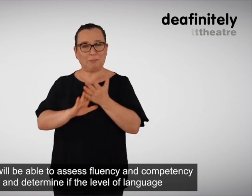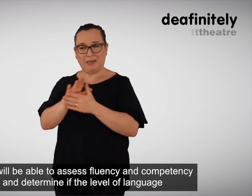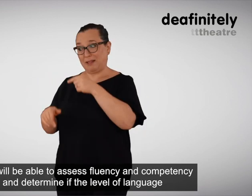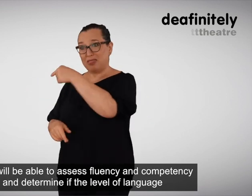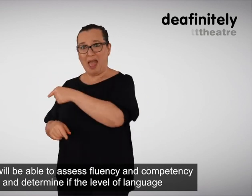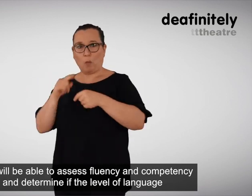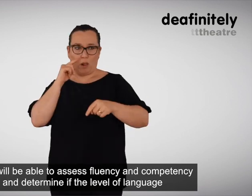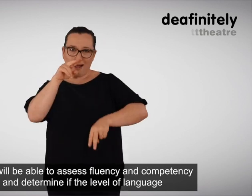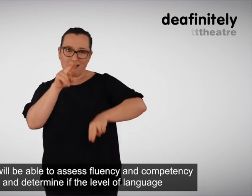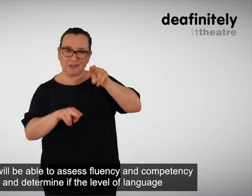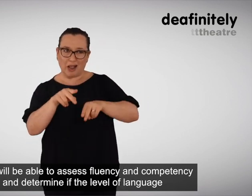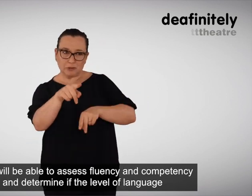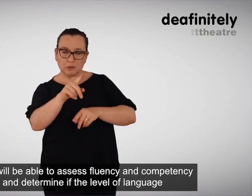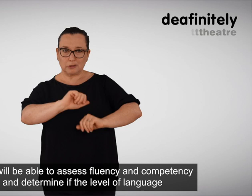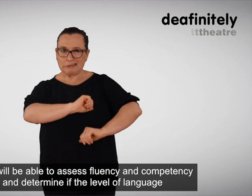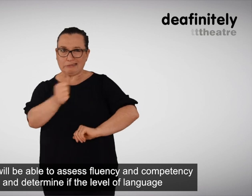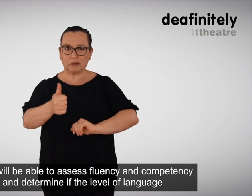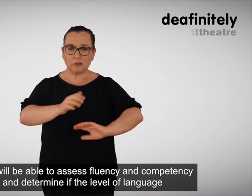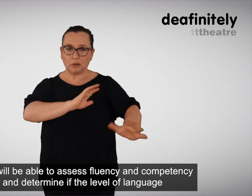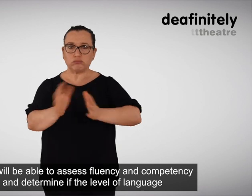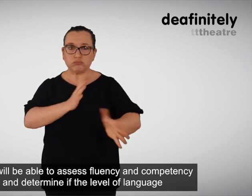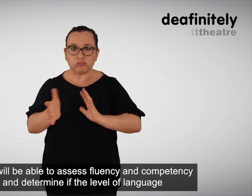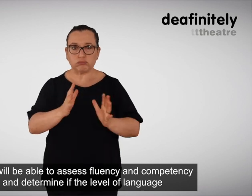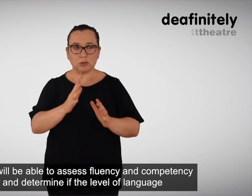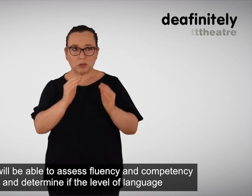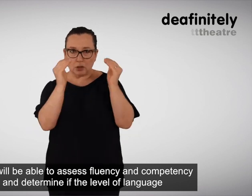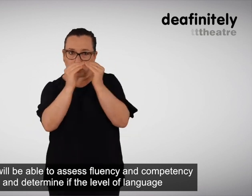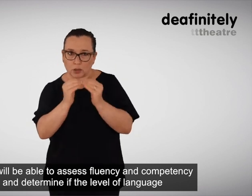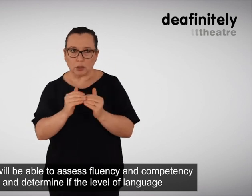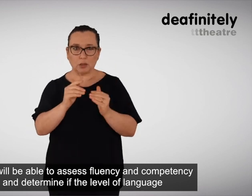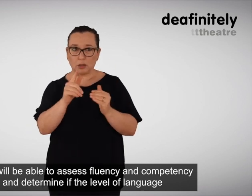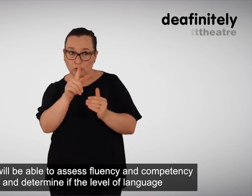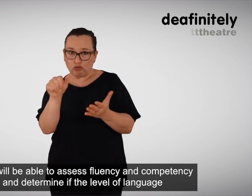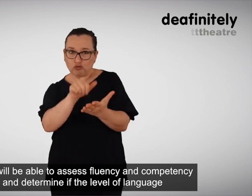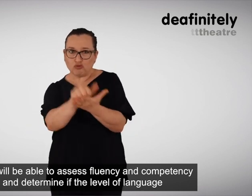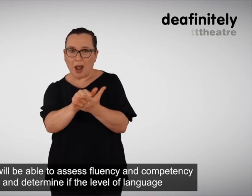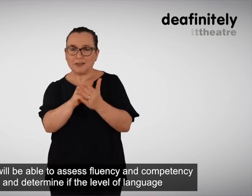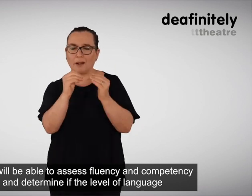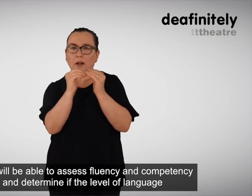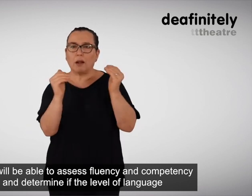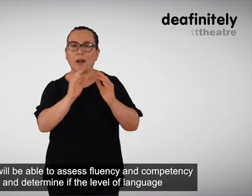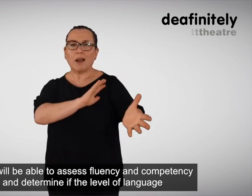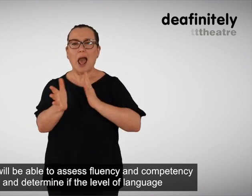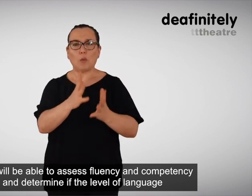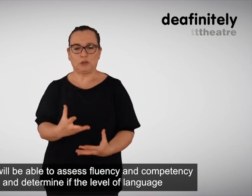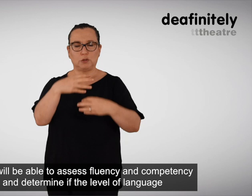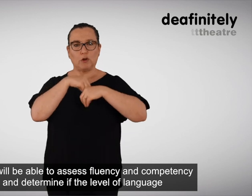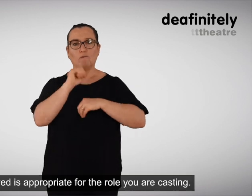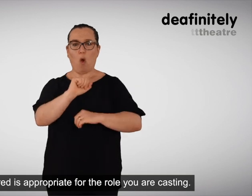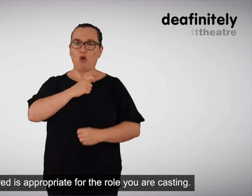They will be able to assess fluency and competency and determine if the level of language acquired is